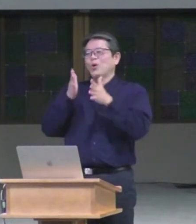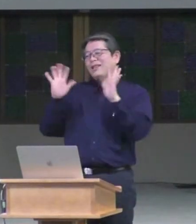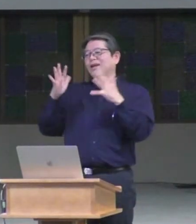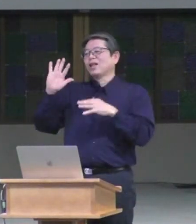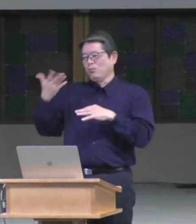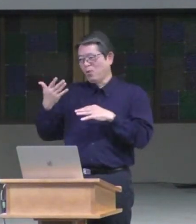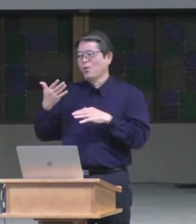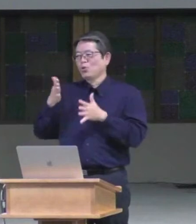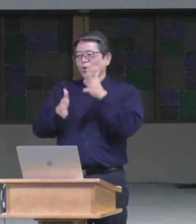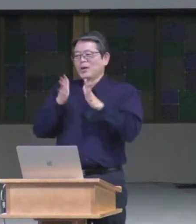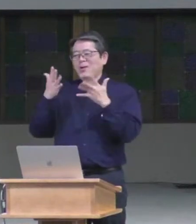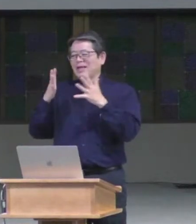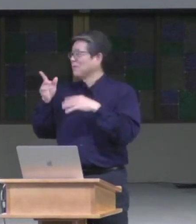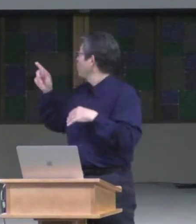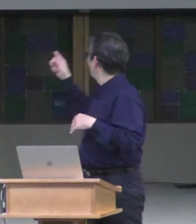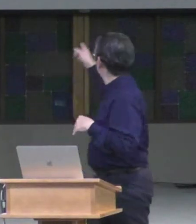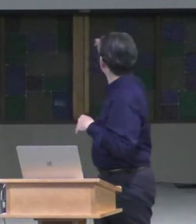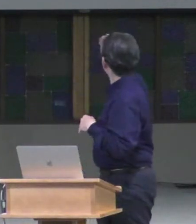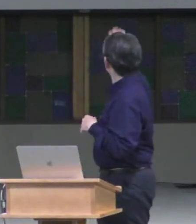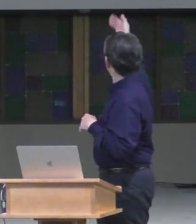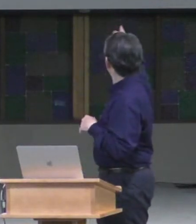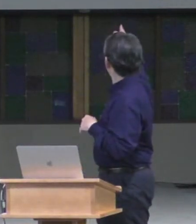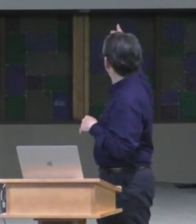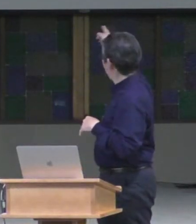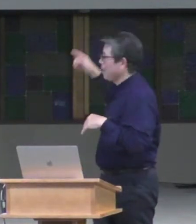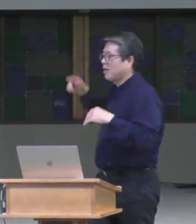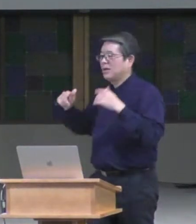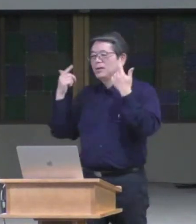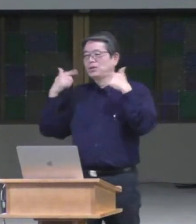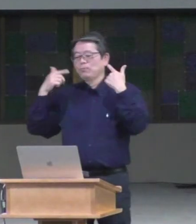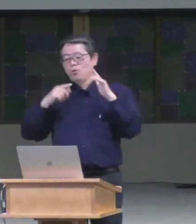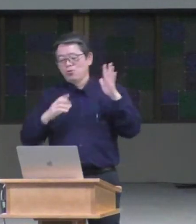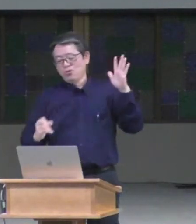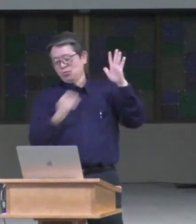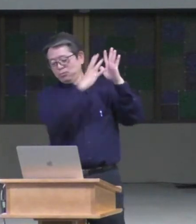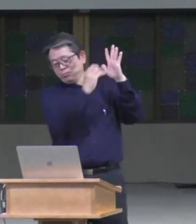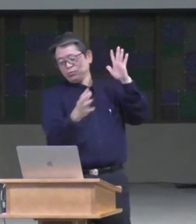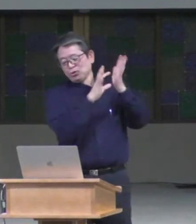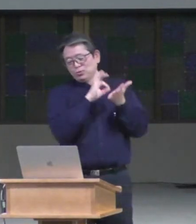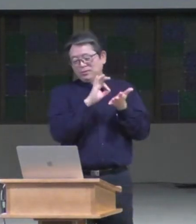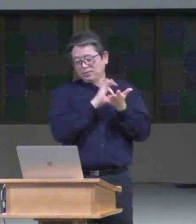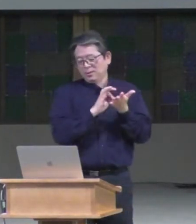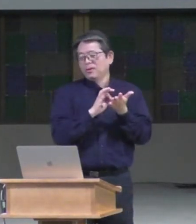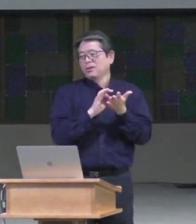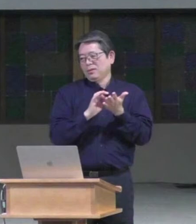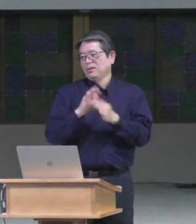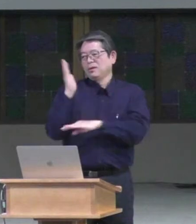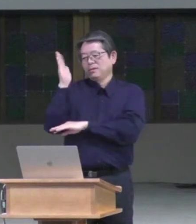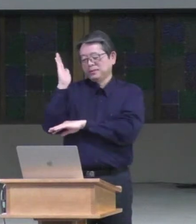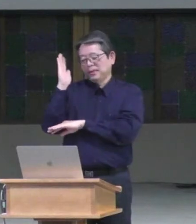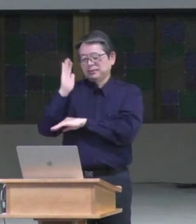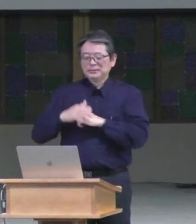This is a video. It's not actually playing right now. But that up in the